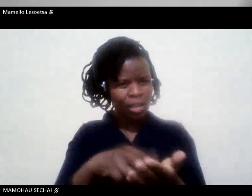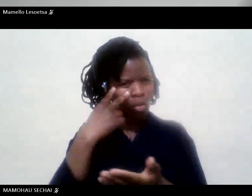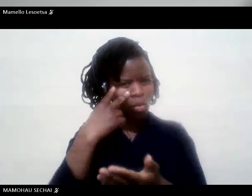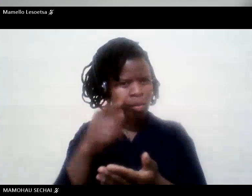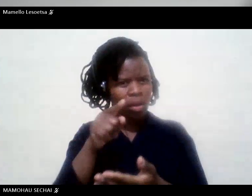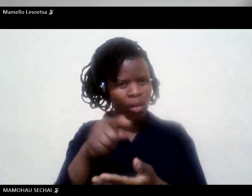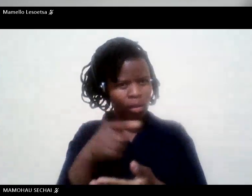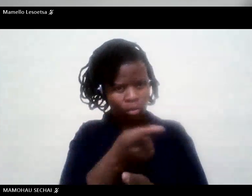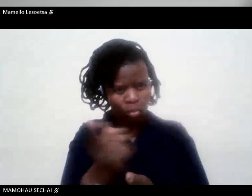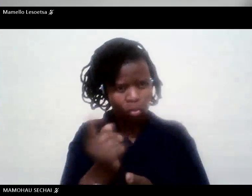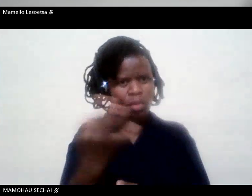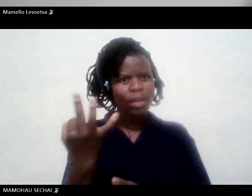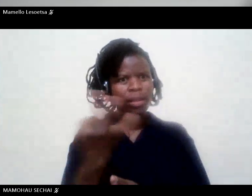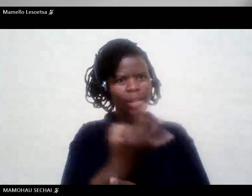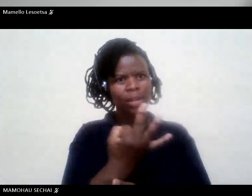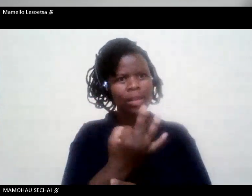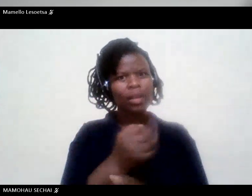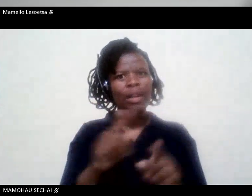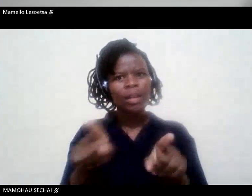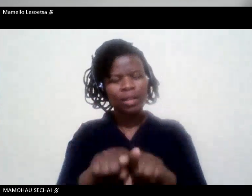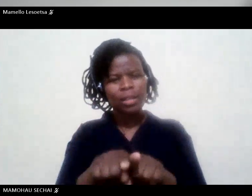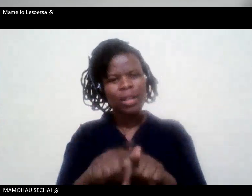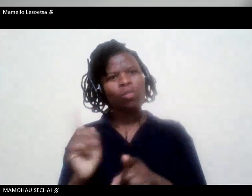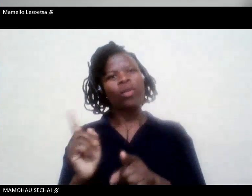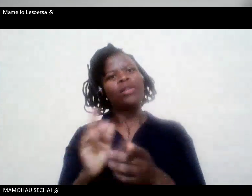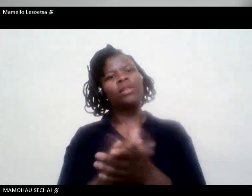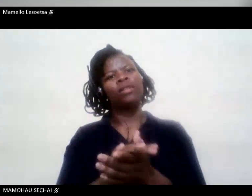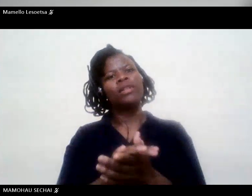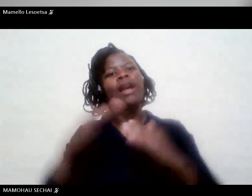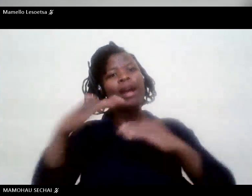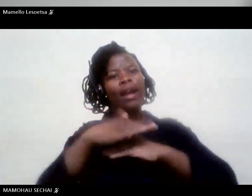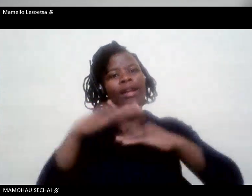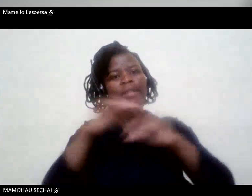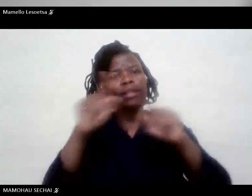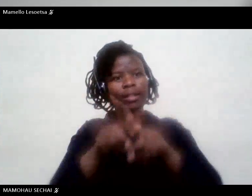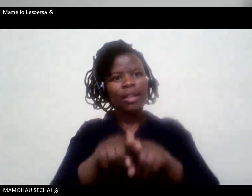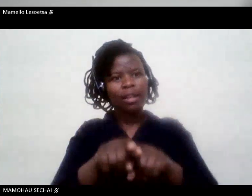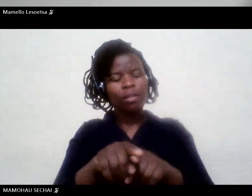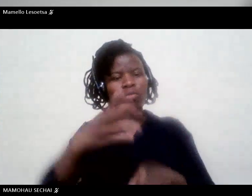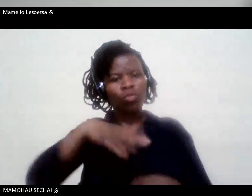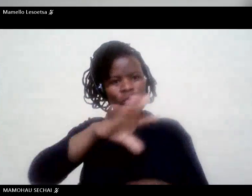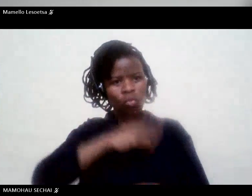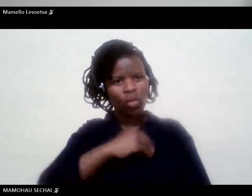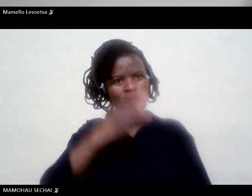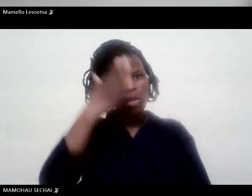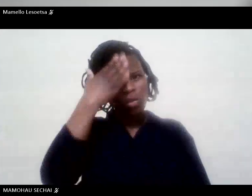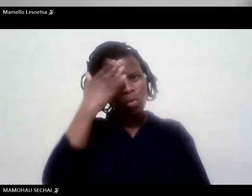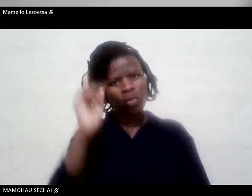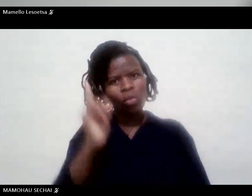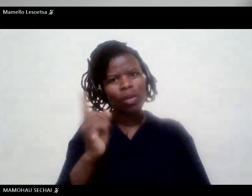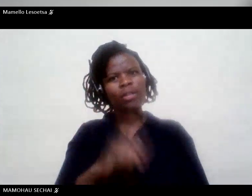access, but we know access is not enough. We know there needs to be full participation of the learner.